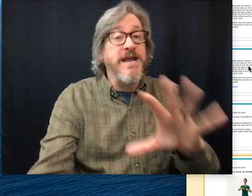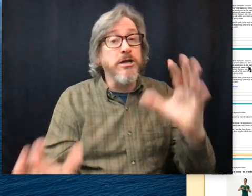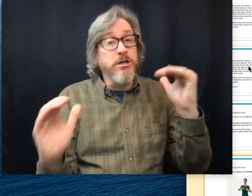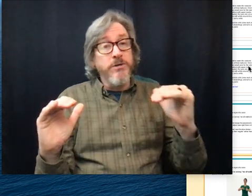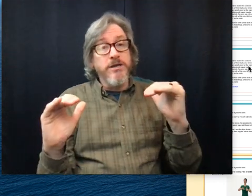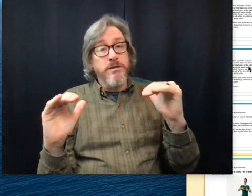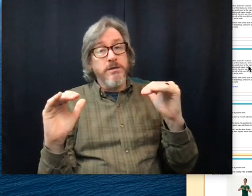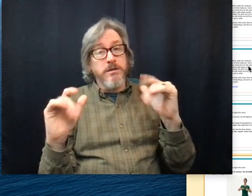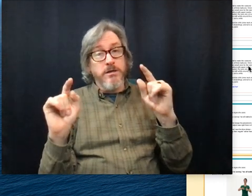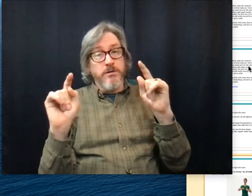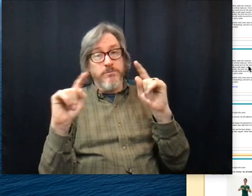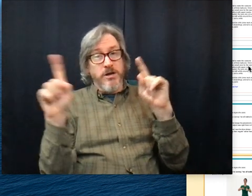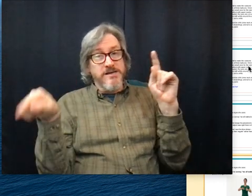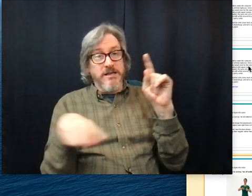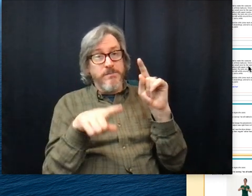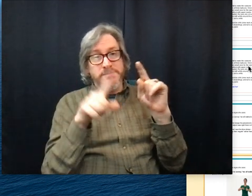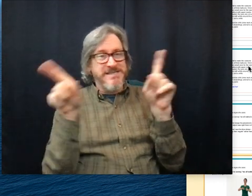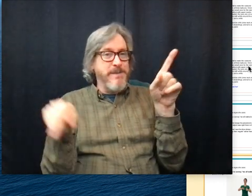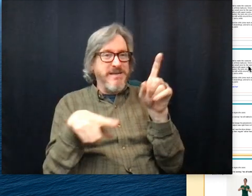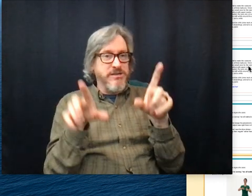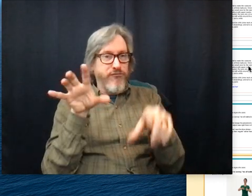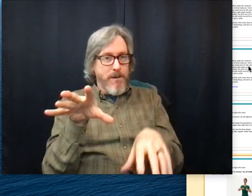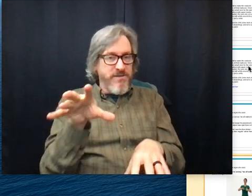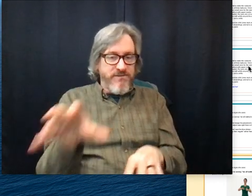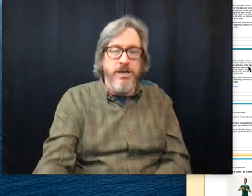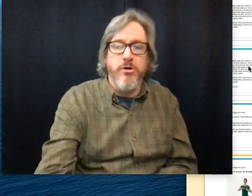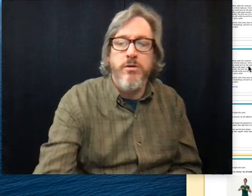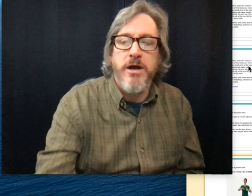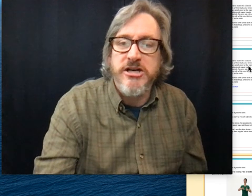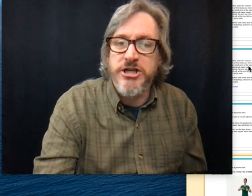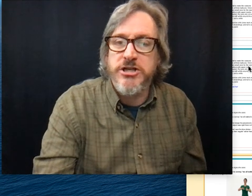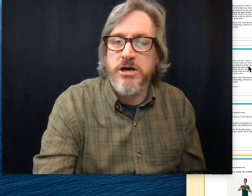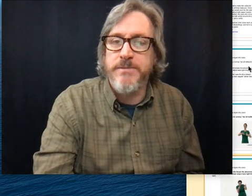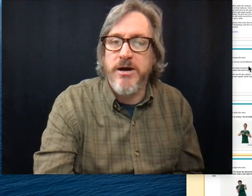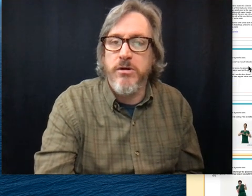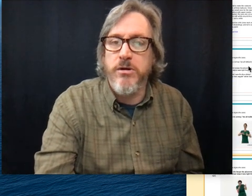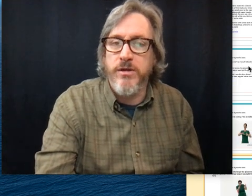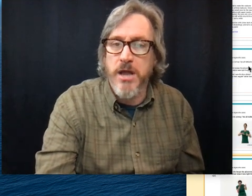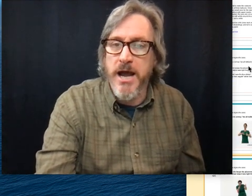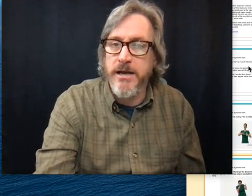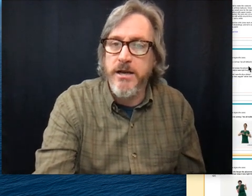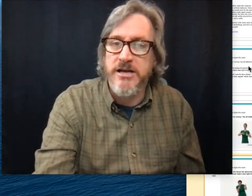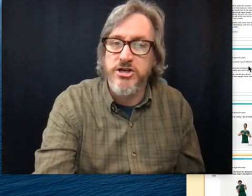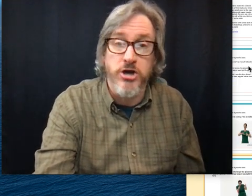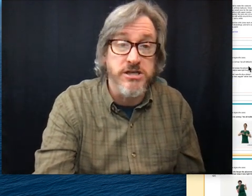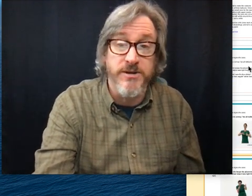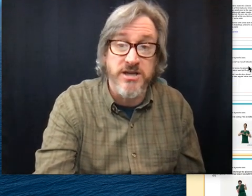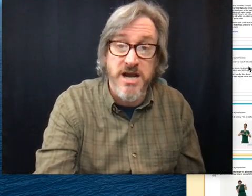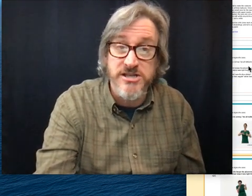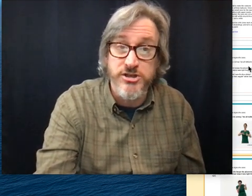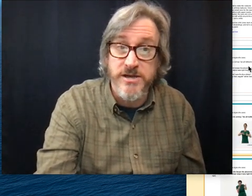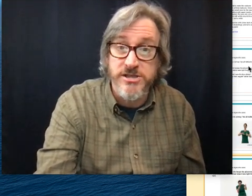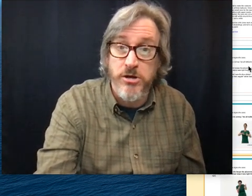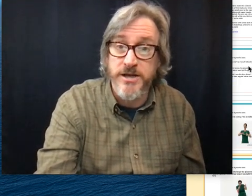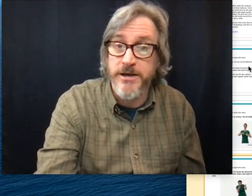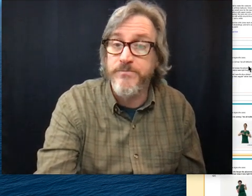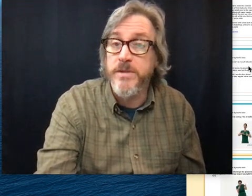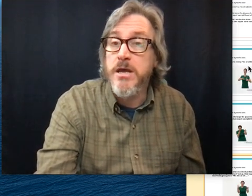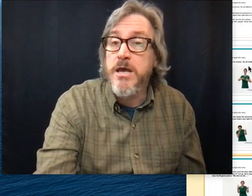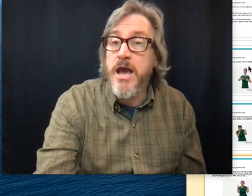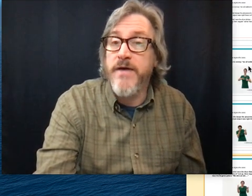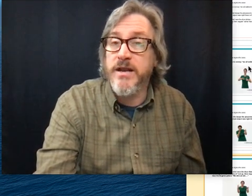So I included clip snippets from the video as she talks about the line, as she talks about the costume and